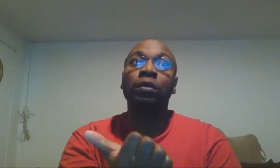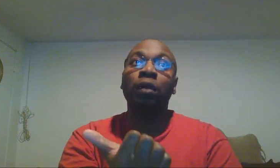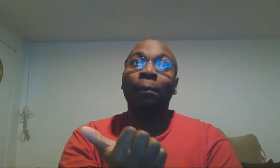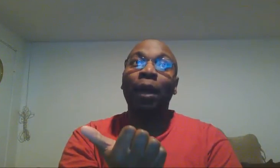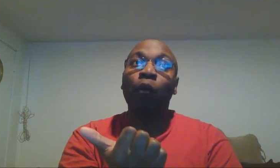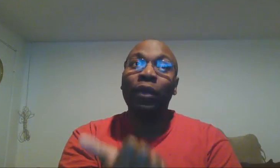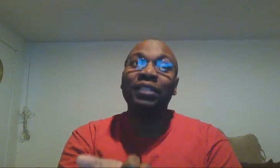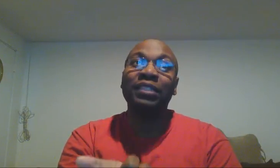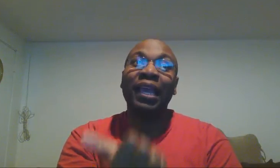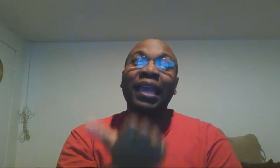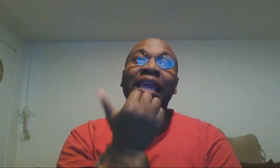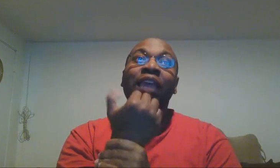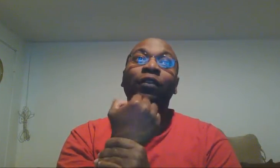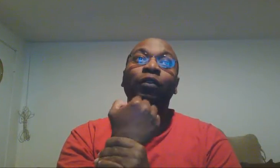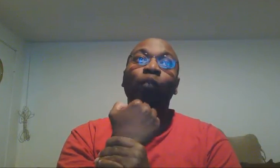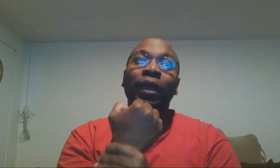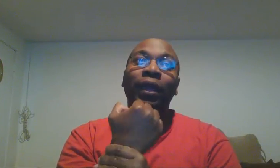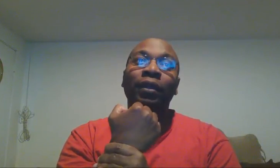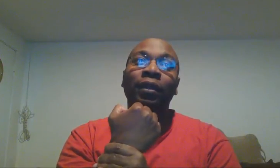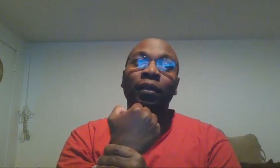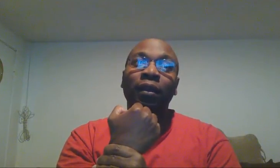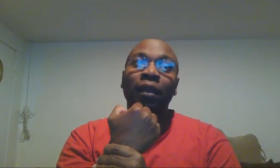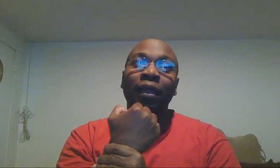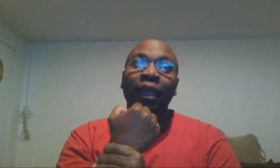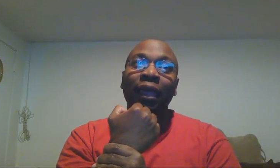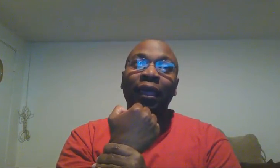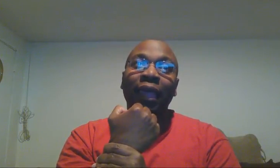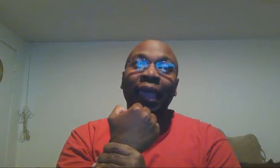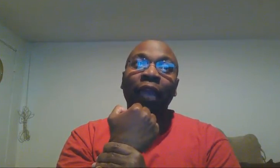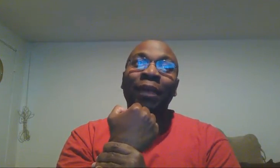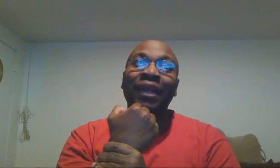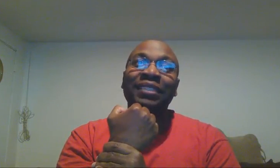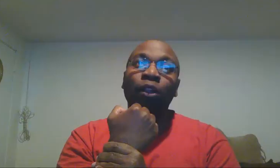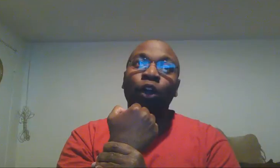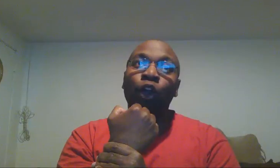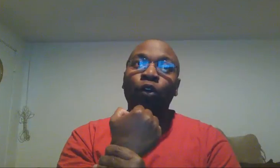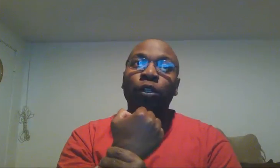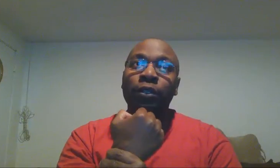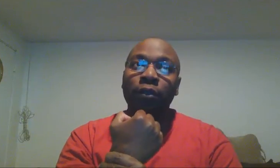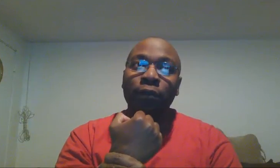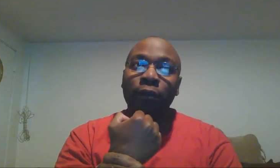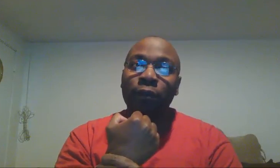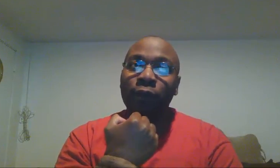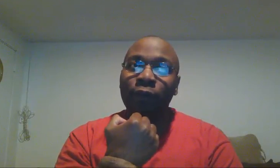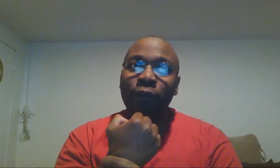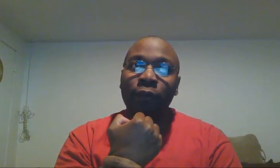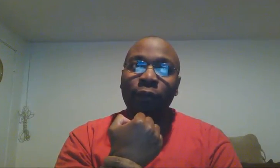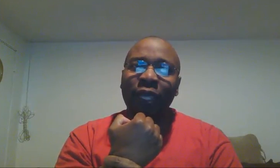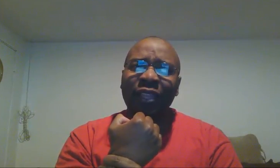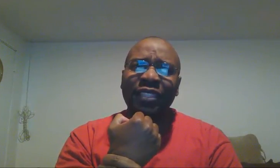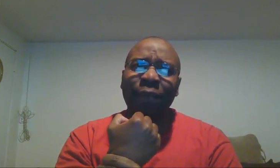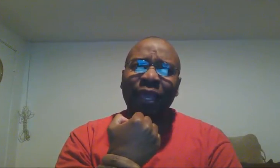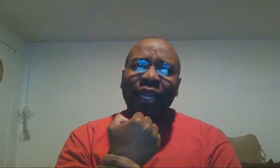my wrist, even when it may still hurt. Does that make any